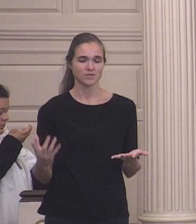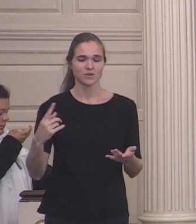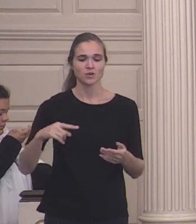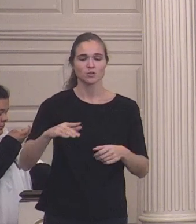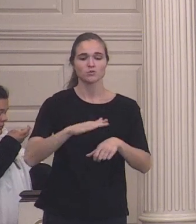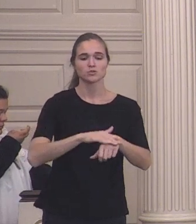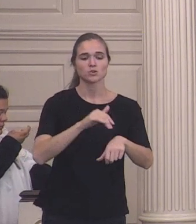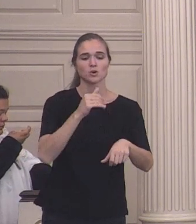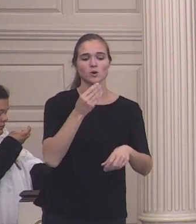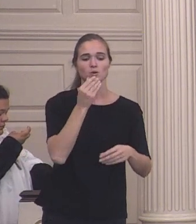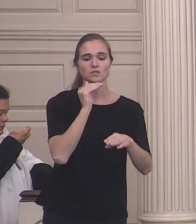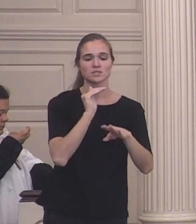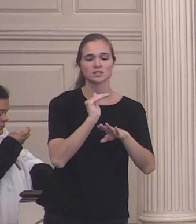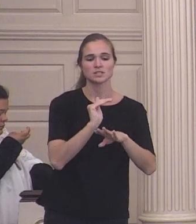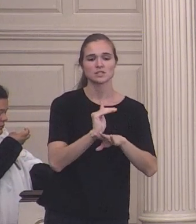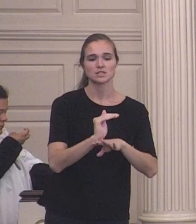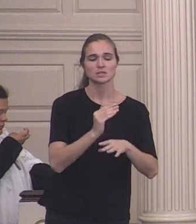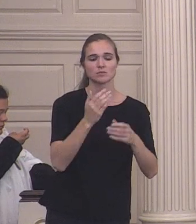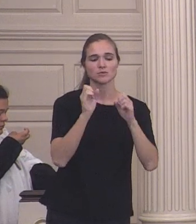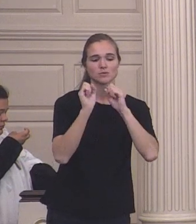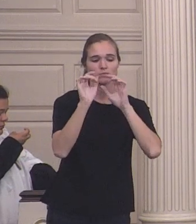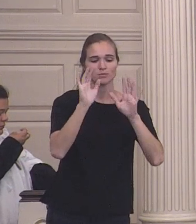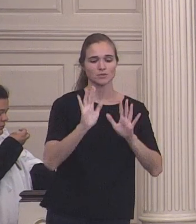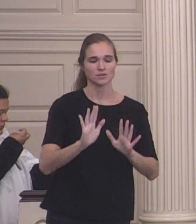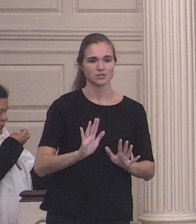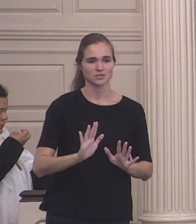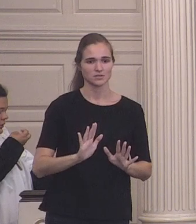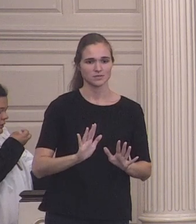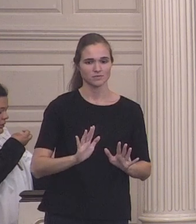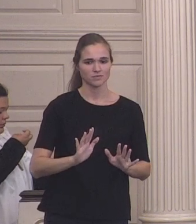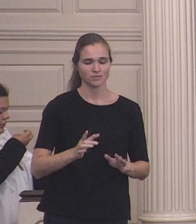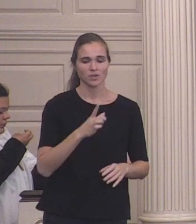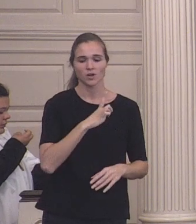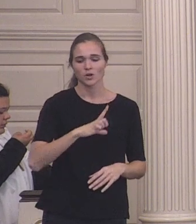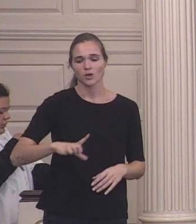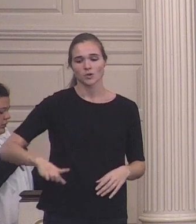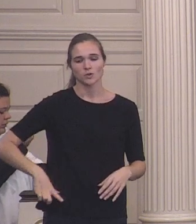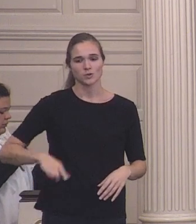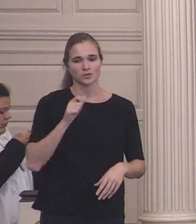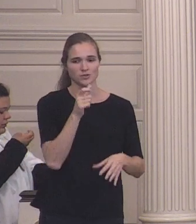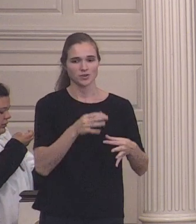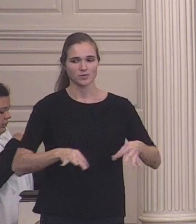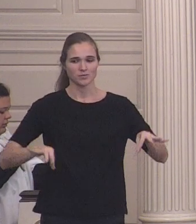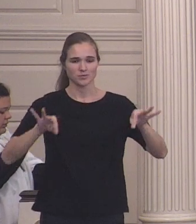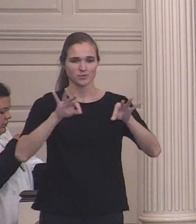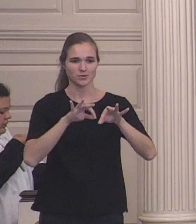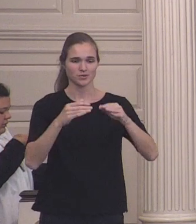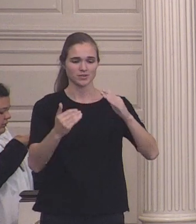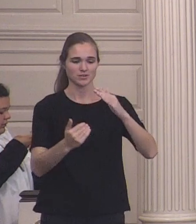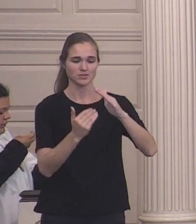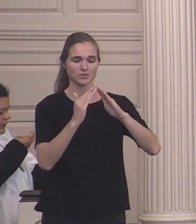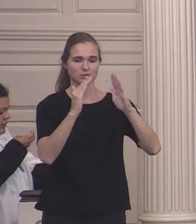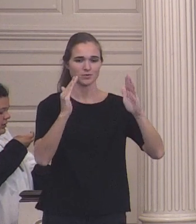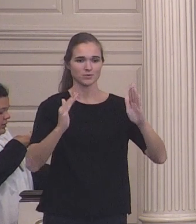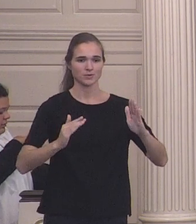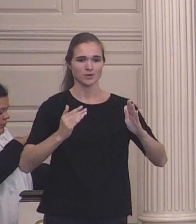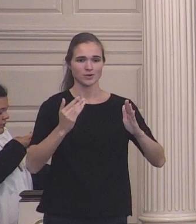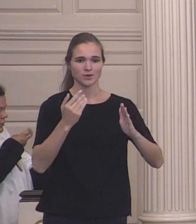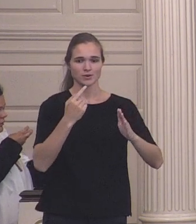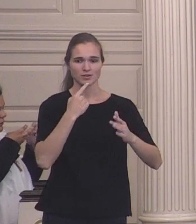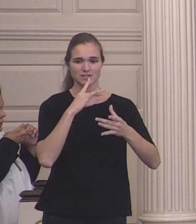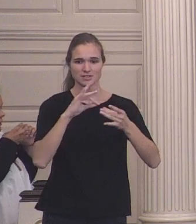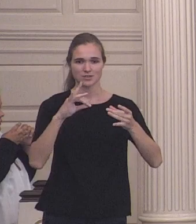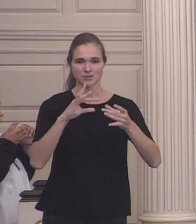Blessed are those called to the supper of the Lamb. Lord, I'm not ready that you should enter under my roof,